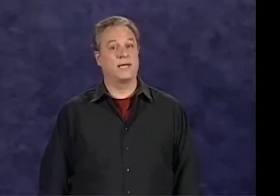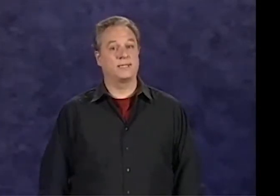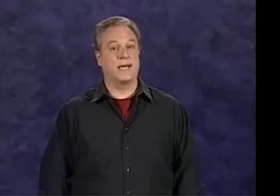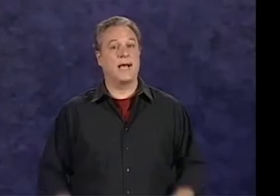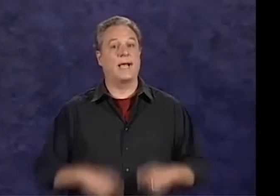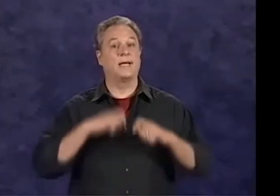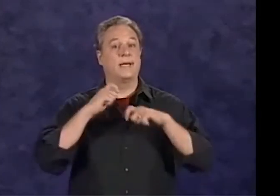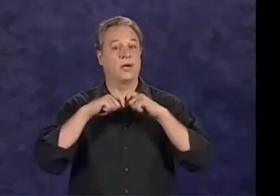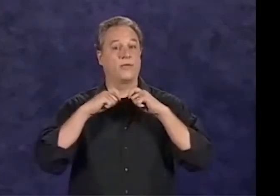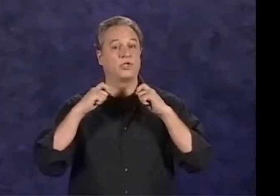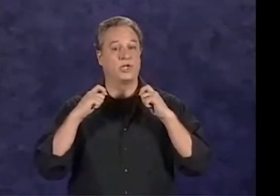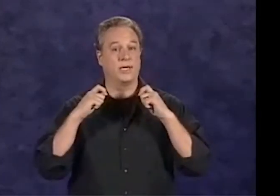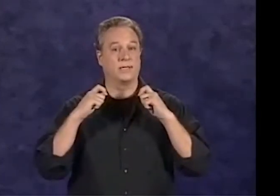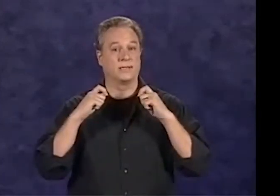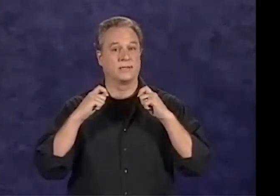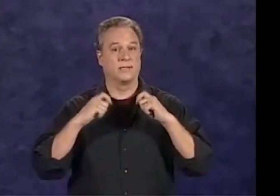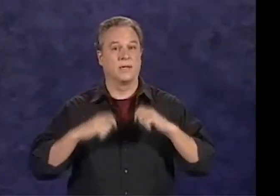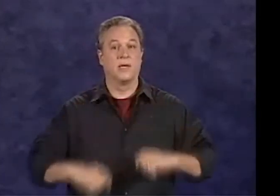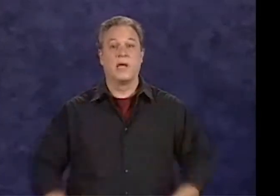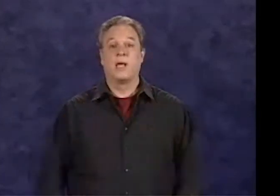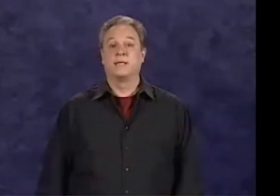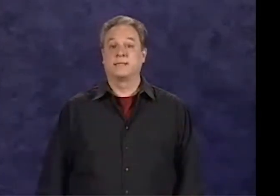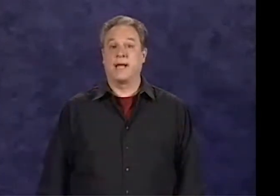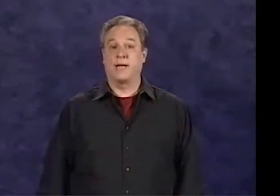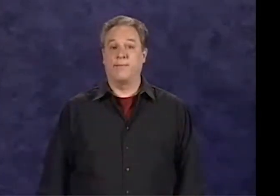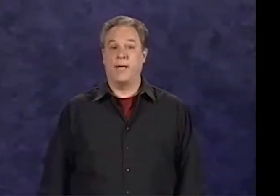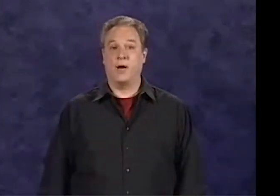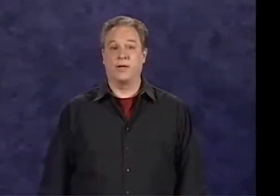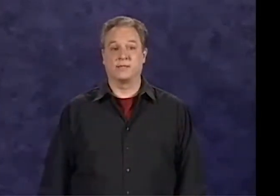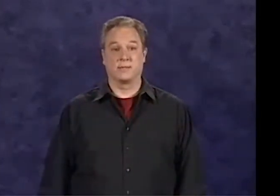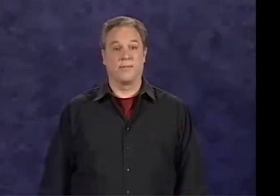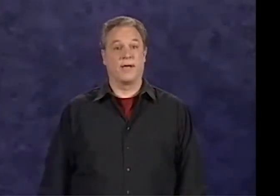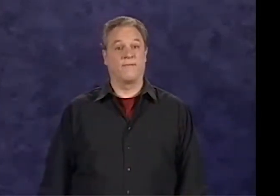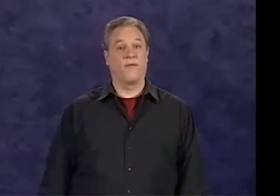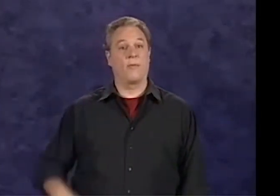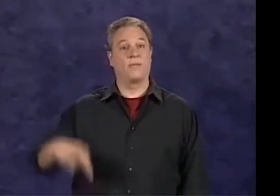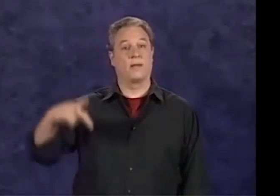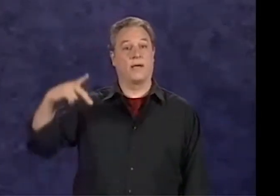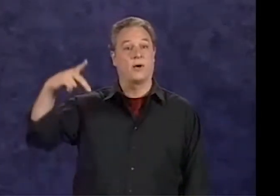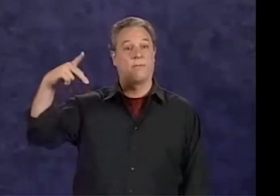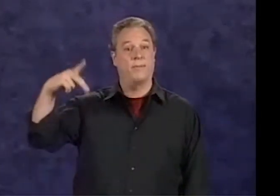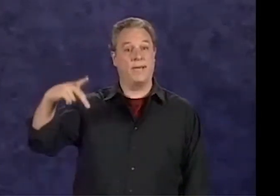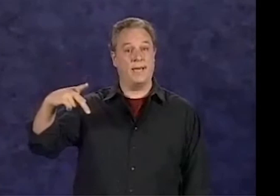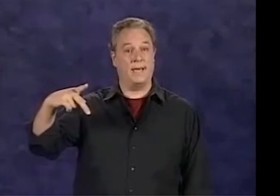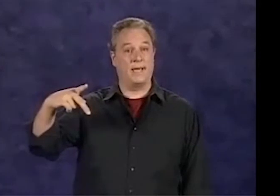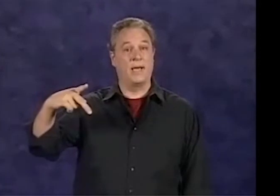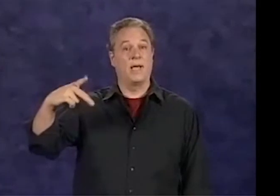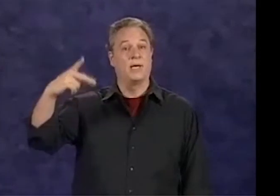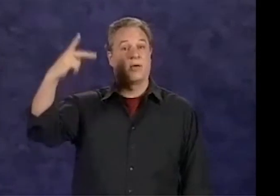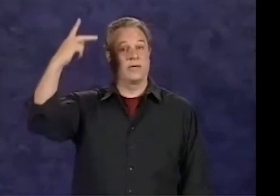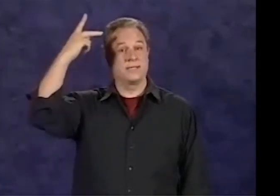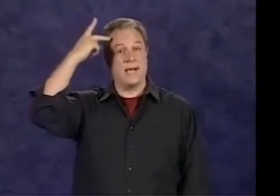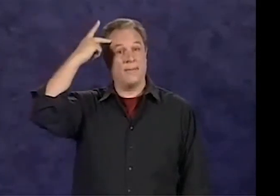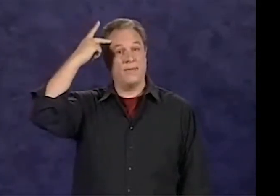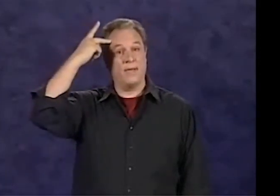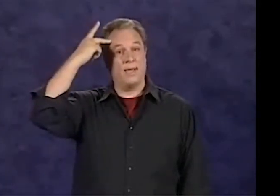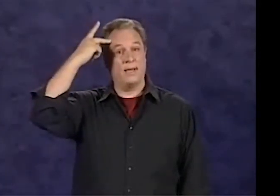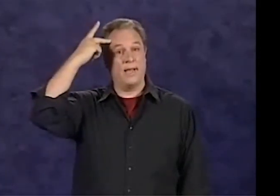the chins. Sign parents by forming the letter P in the top of the head and moving it to the bottom of the